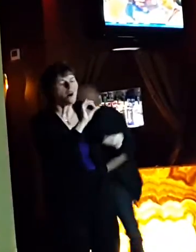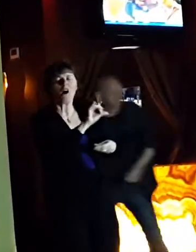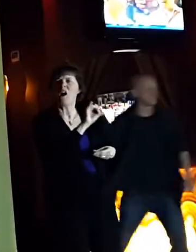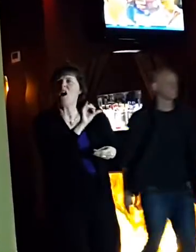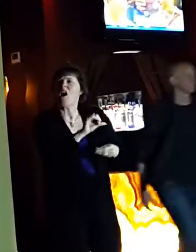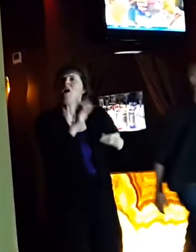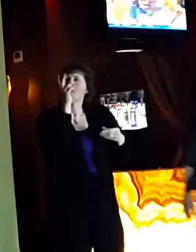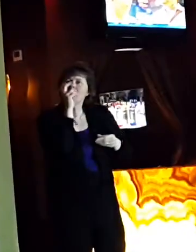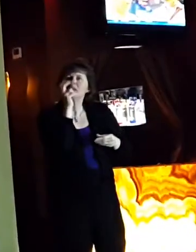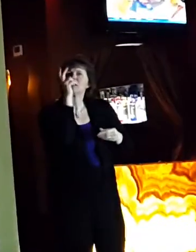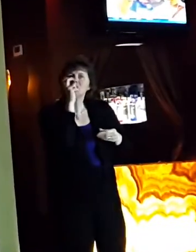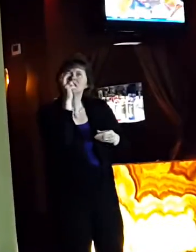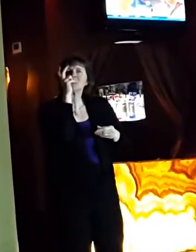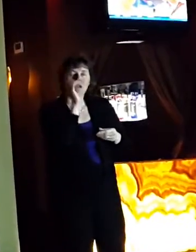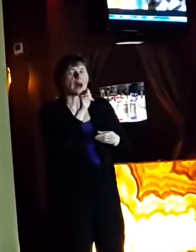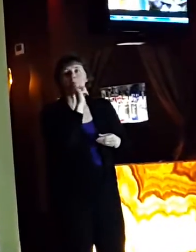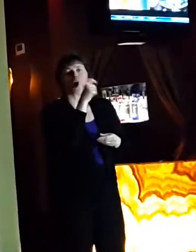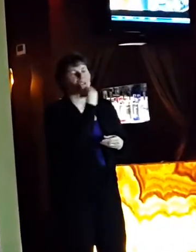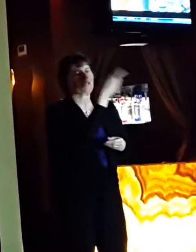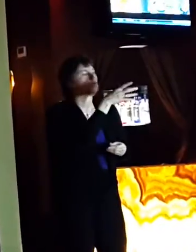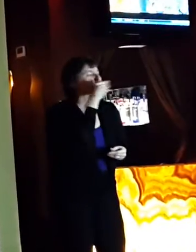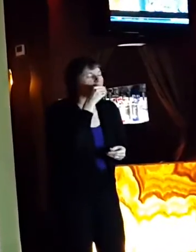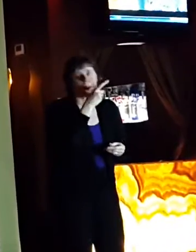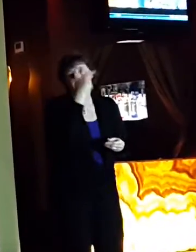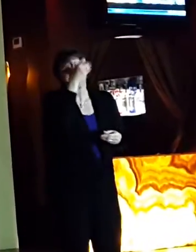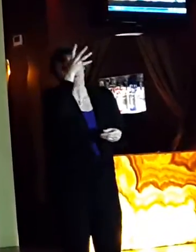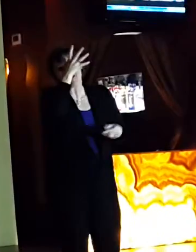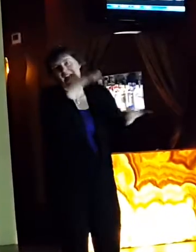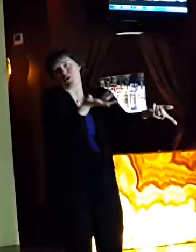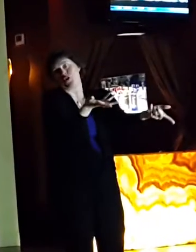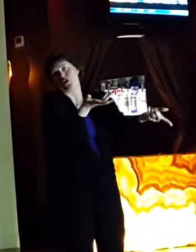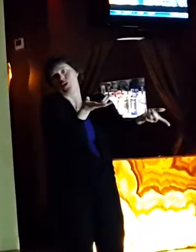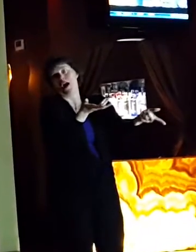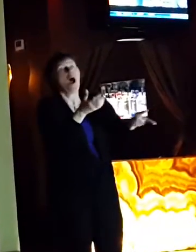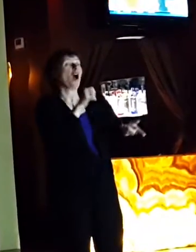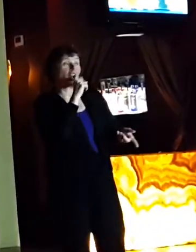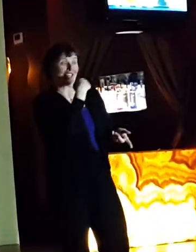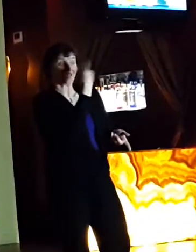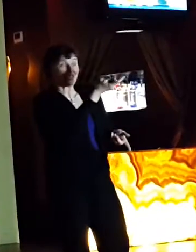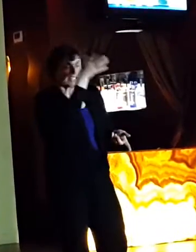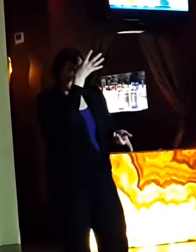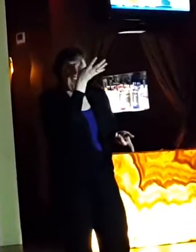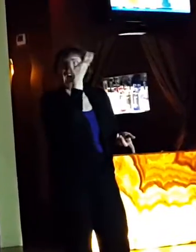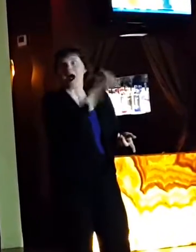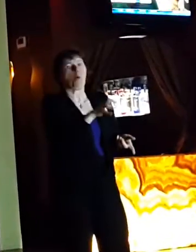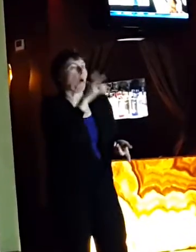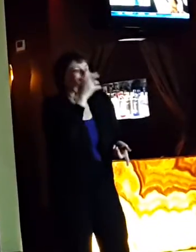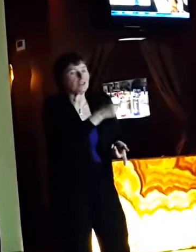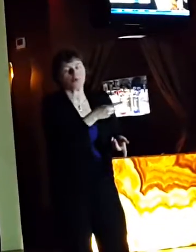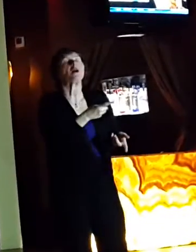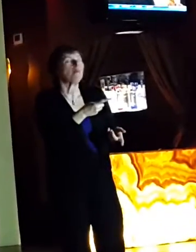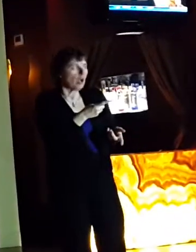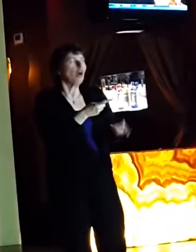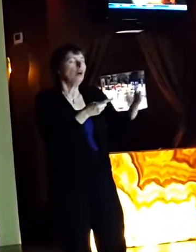to it and you become friendly. You're not going to tell him to shut up. He's my dad, okay? You're not going to be like, Dad, I don't want to listen to you. you're dead. You're going to keep hearing